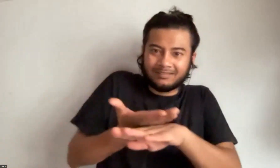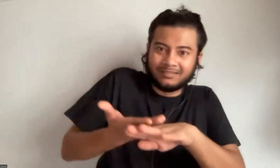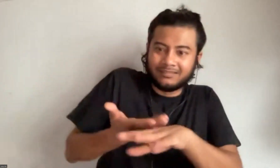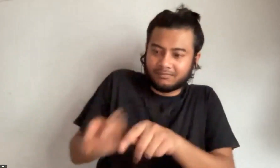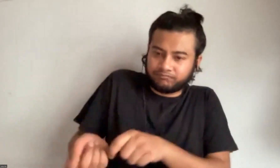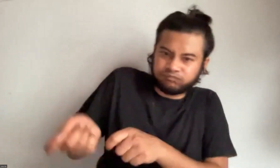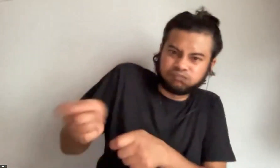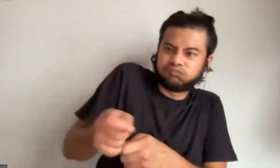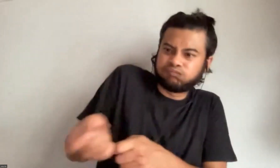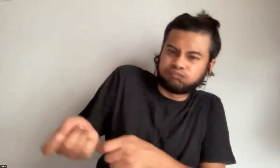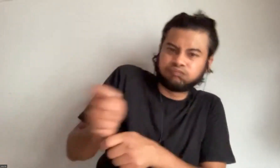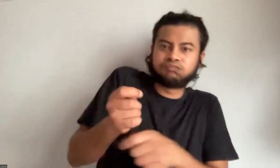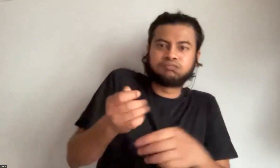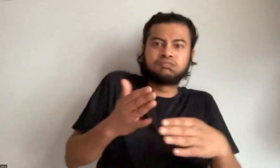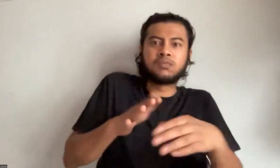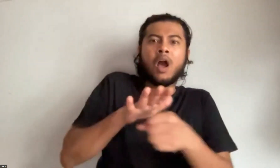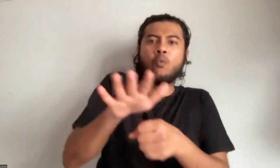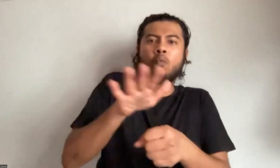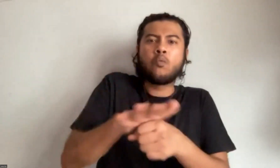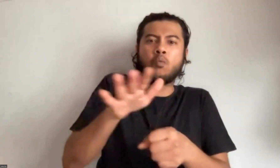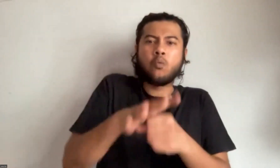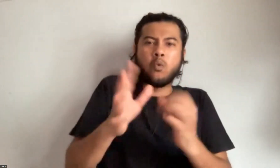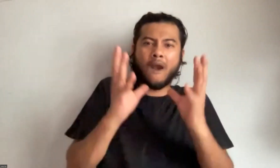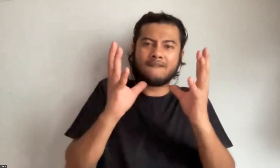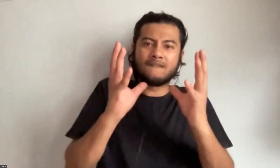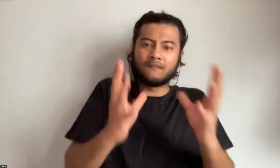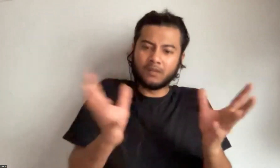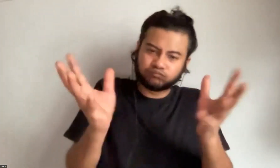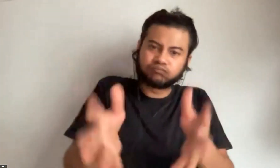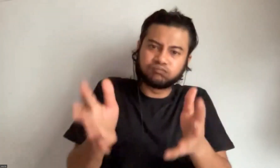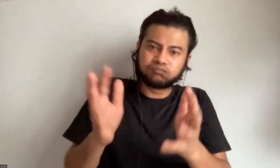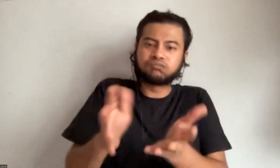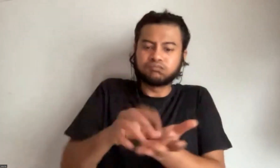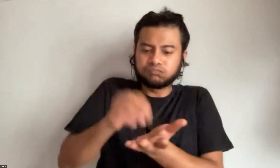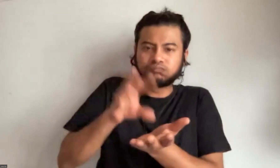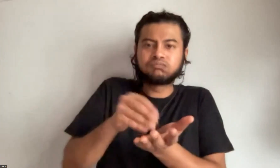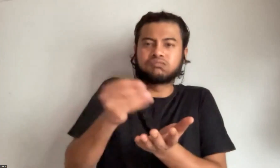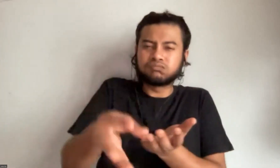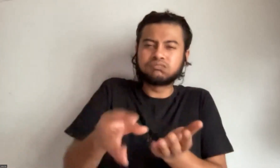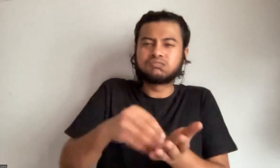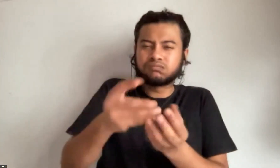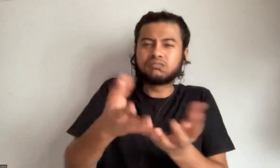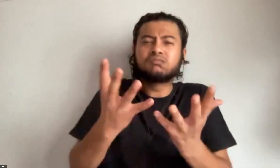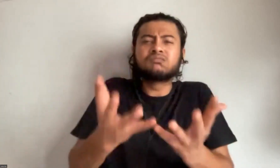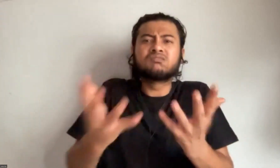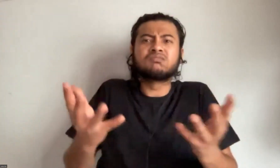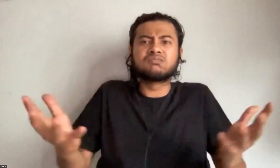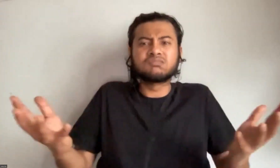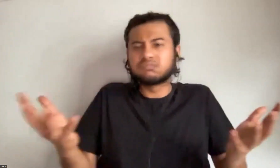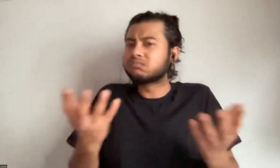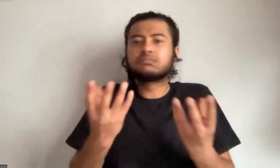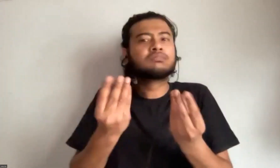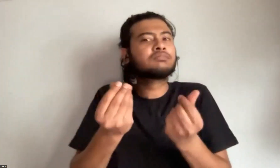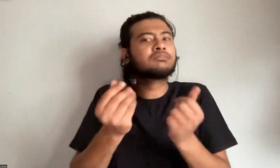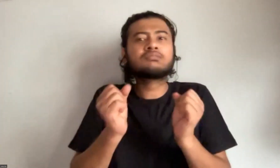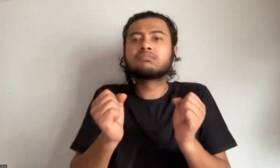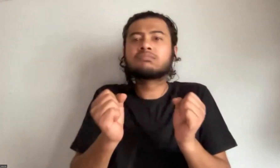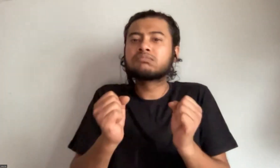wood and all those homa material. And even the Brahmins also nowadays in Kali Yuga are not